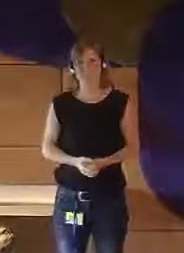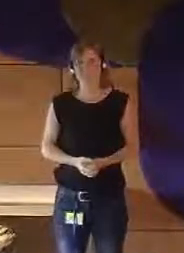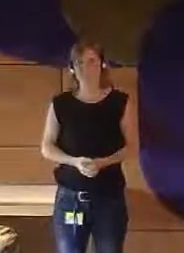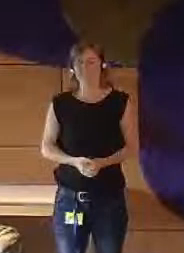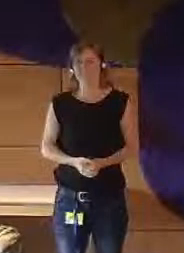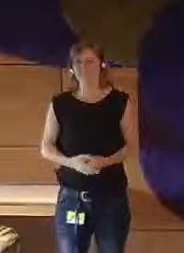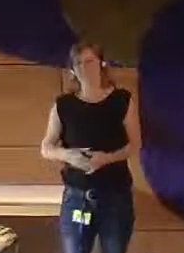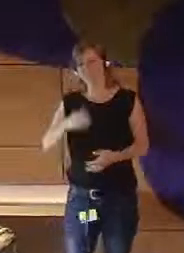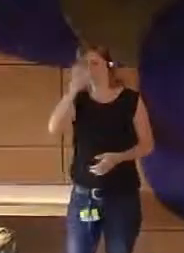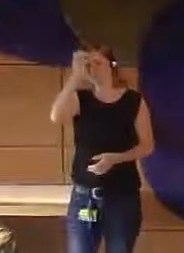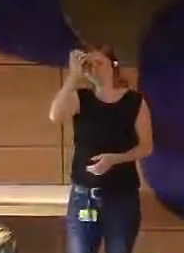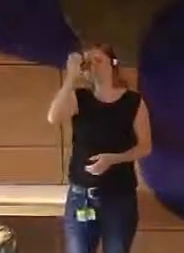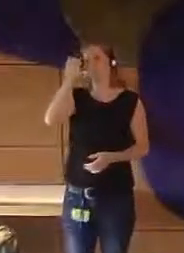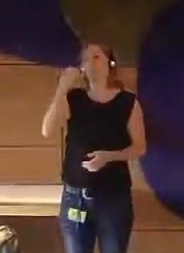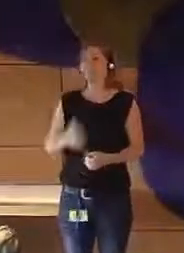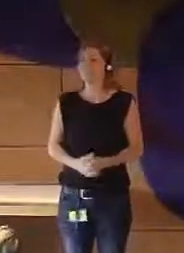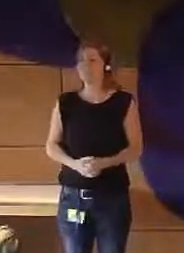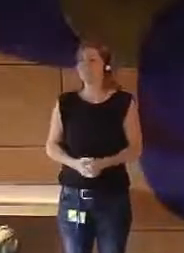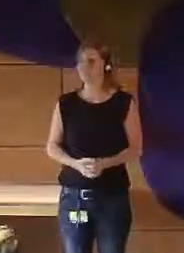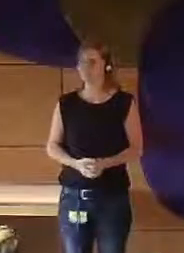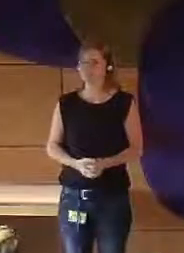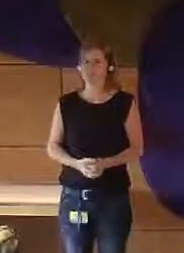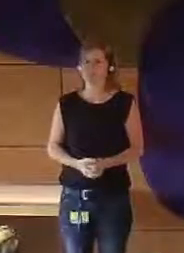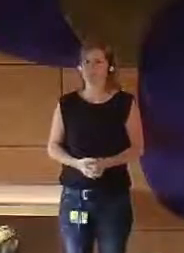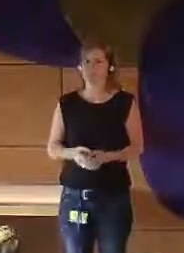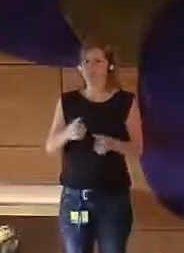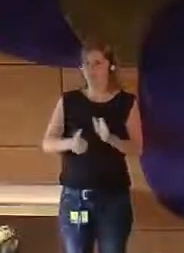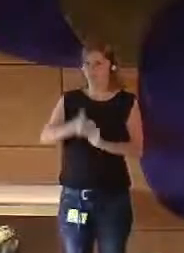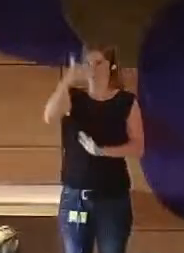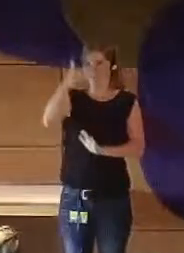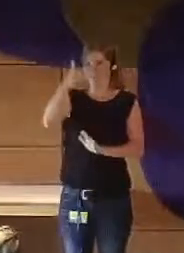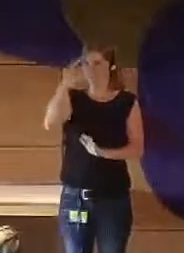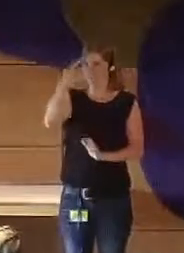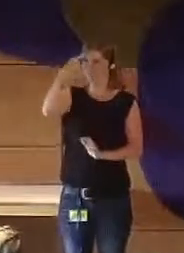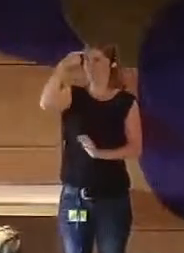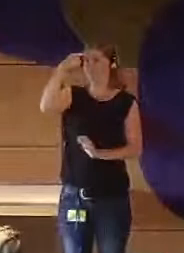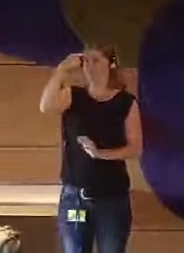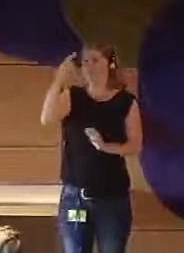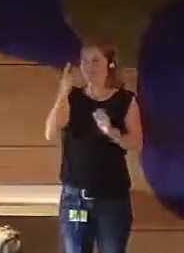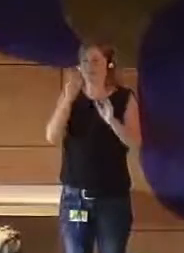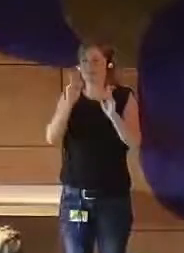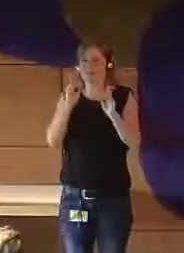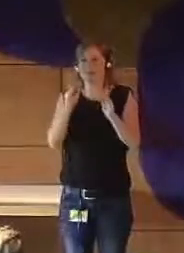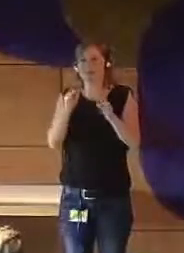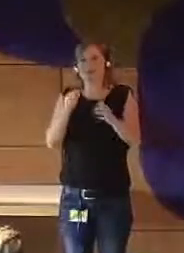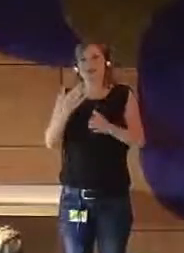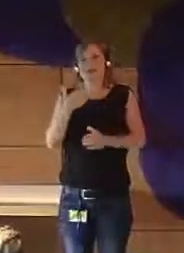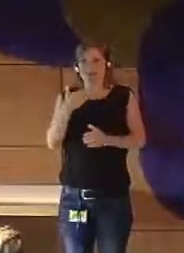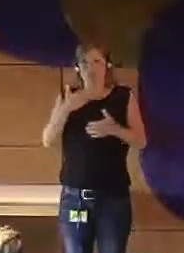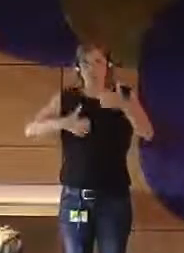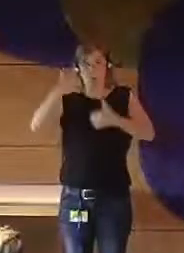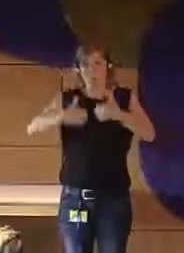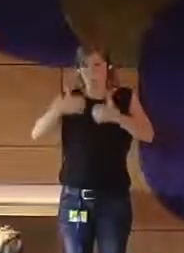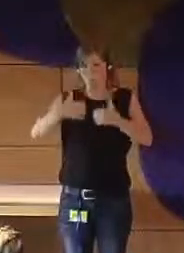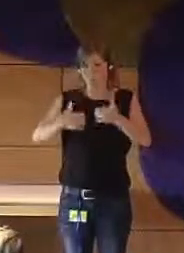to remember, because we've had discussions about this, is that the sex hormones are produced from two different glands, okay?